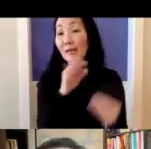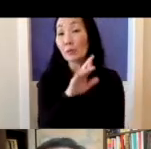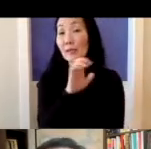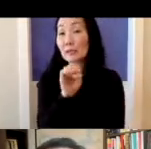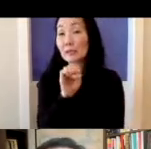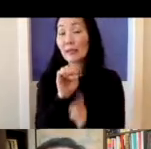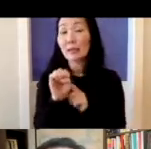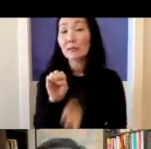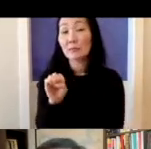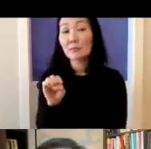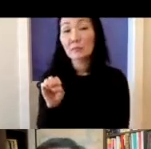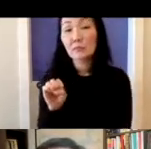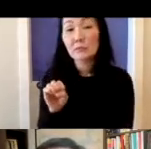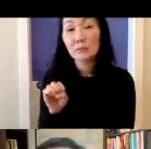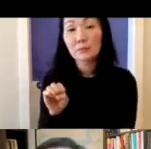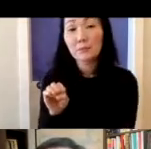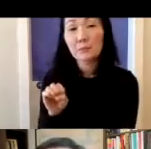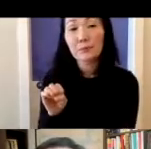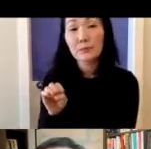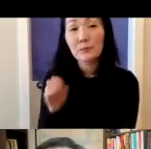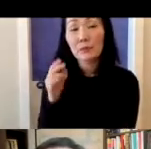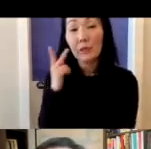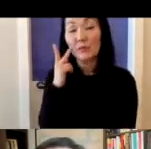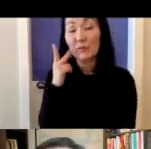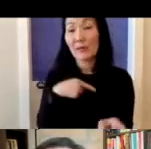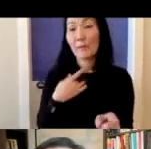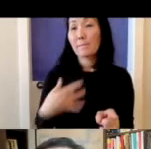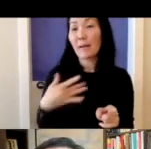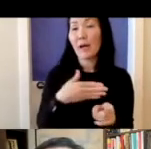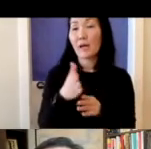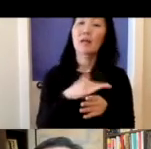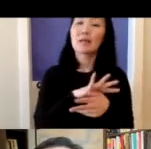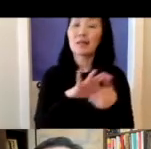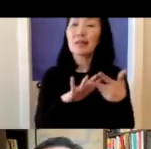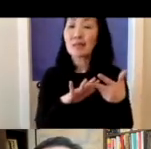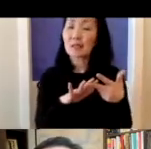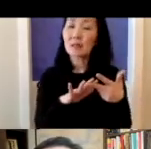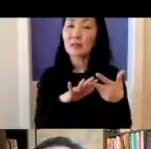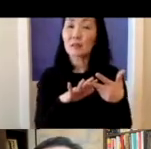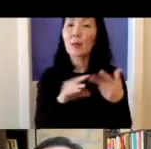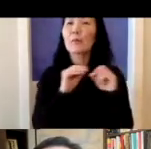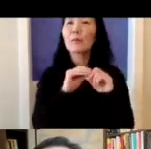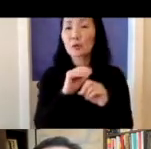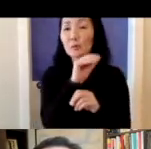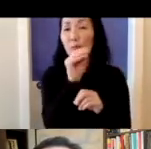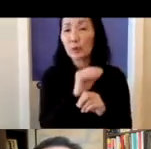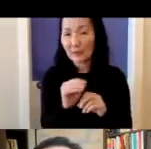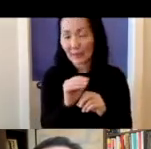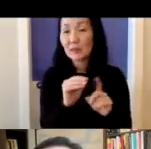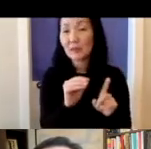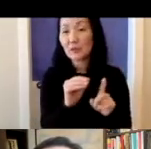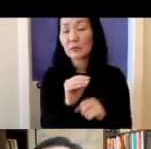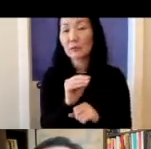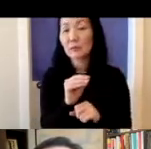of the employment sector is actually in that, but that fundamentally when we look at how much it's generated in terms